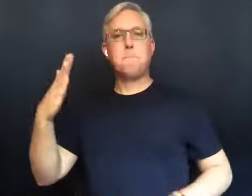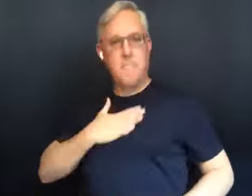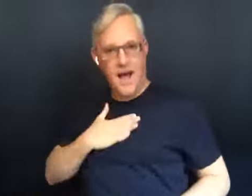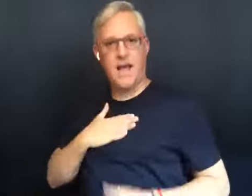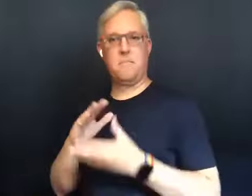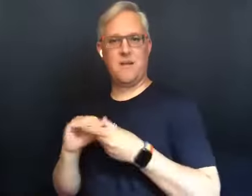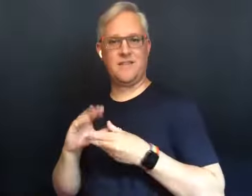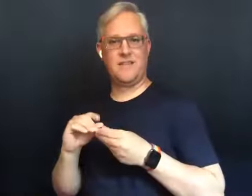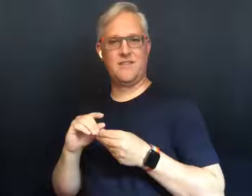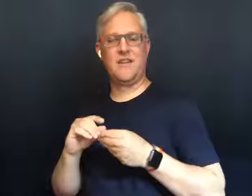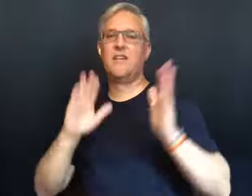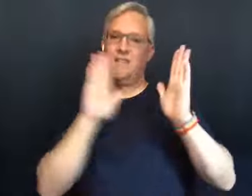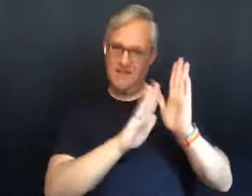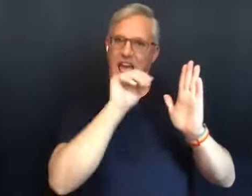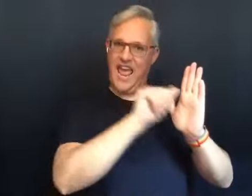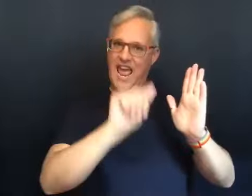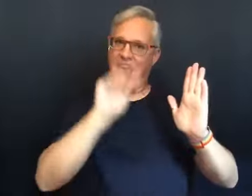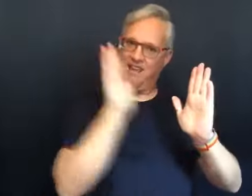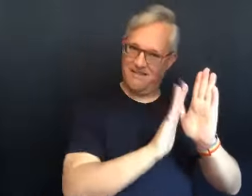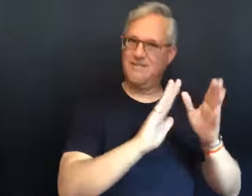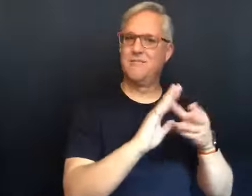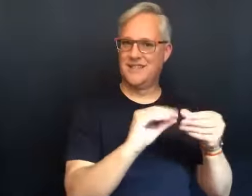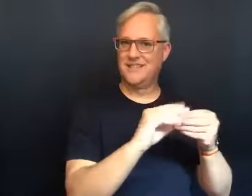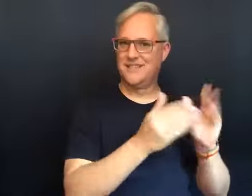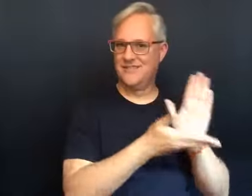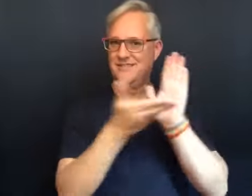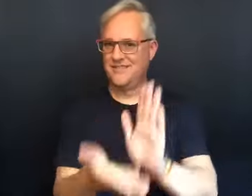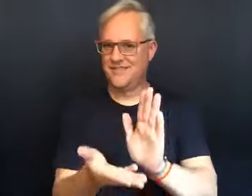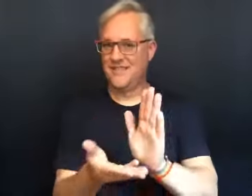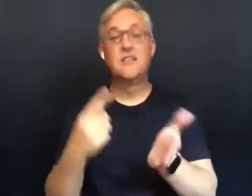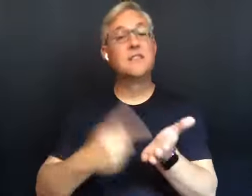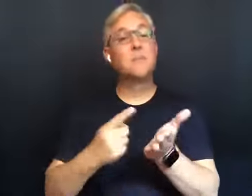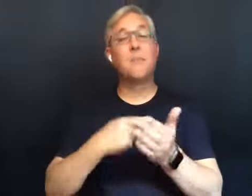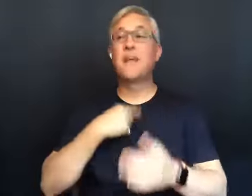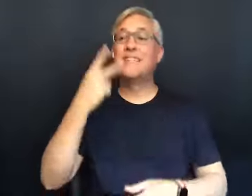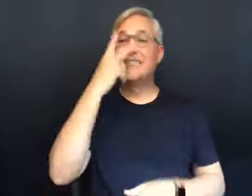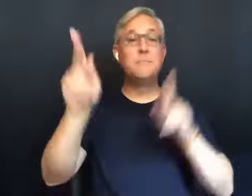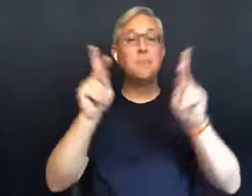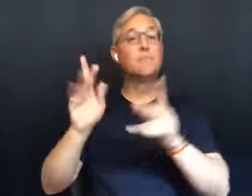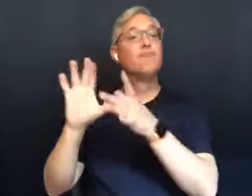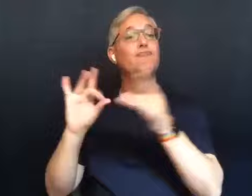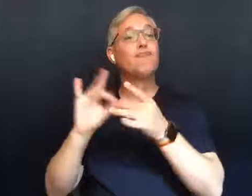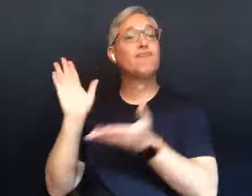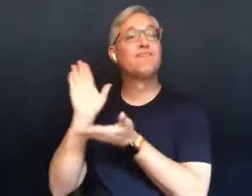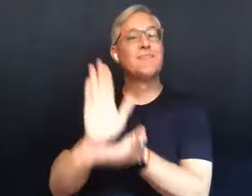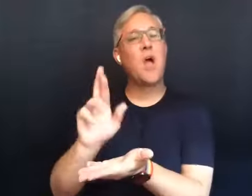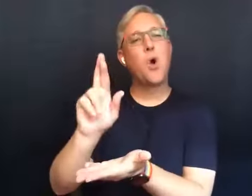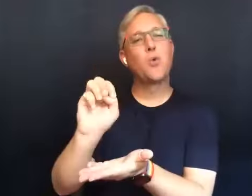it has to be clearly the AA message. I've been involved in some other organizations where the message is